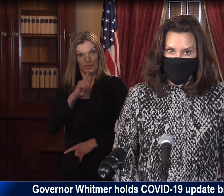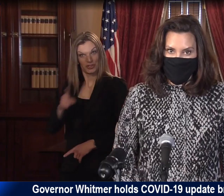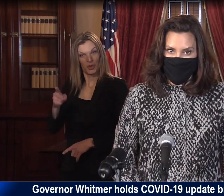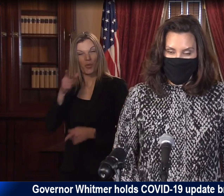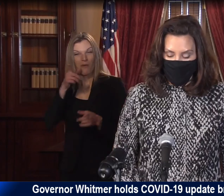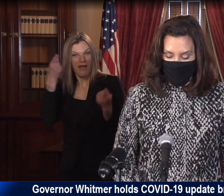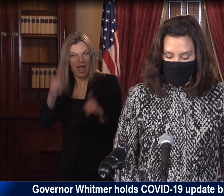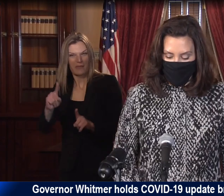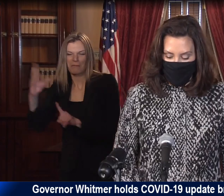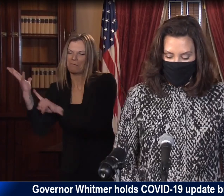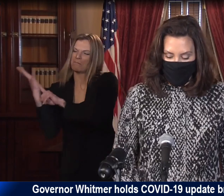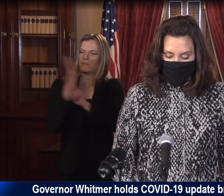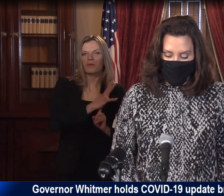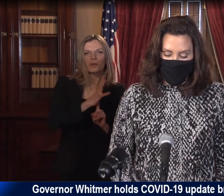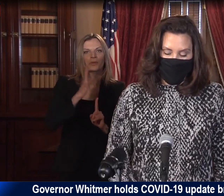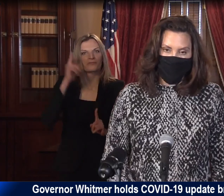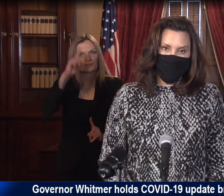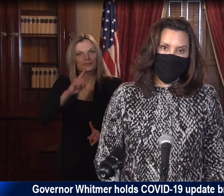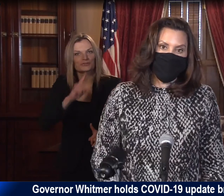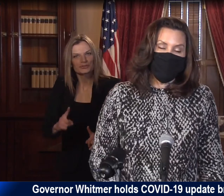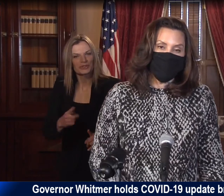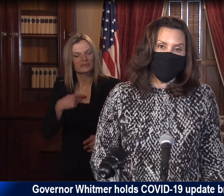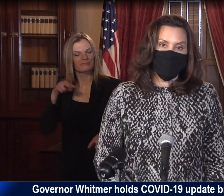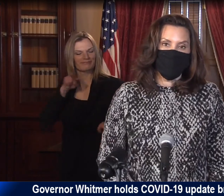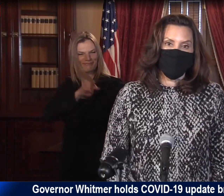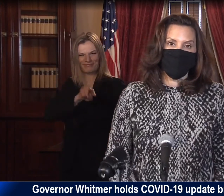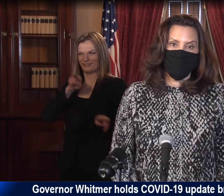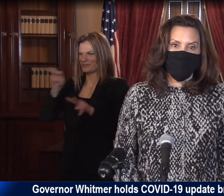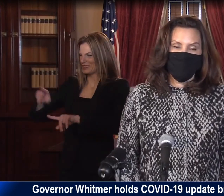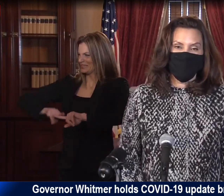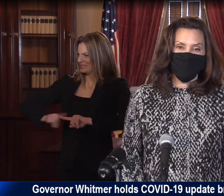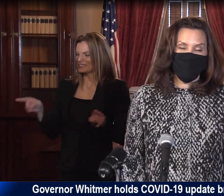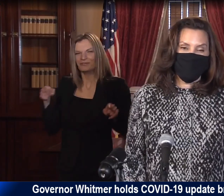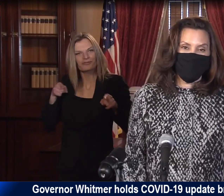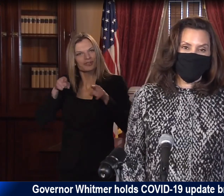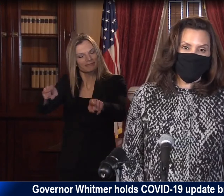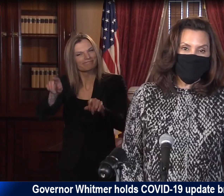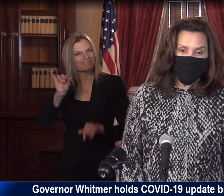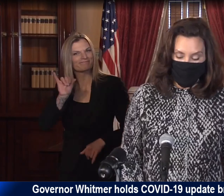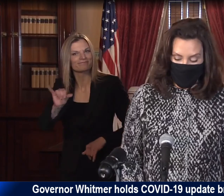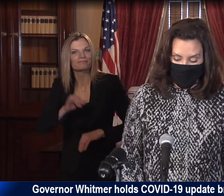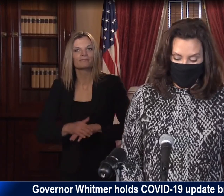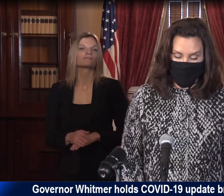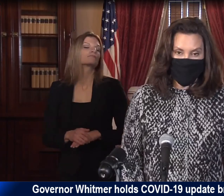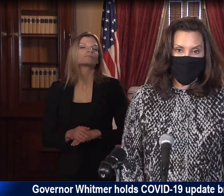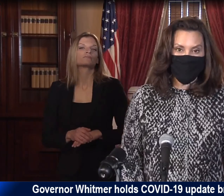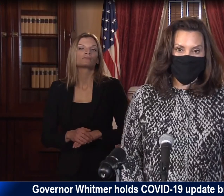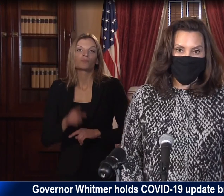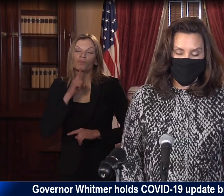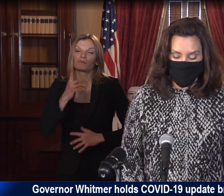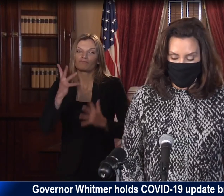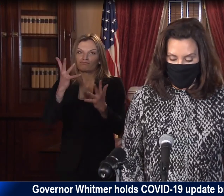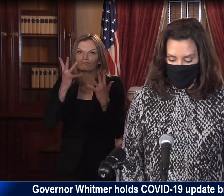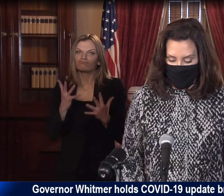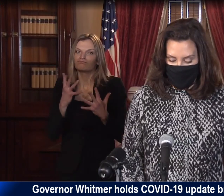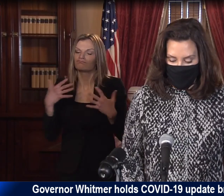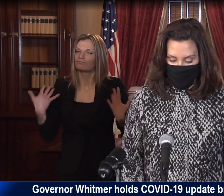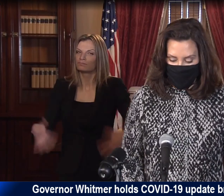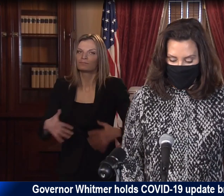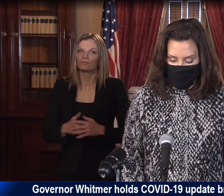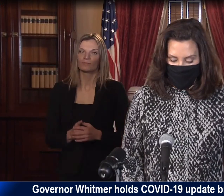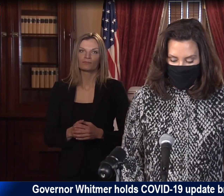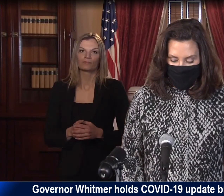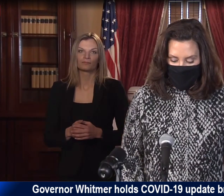dark day in our country, and unfortunately, it's a sight that was too familiar, especially to us in